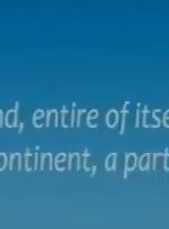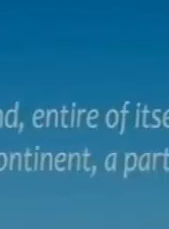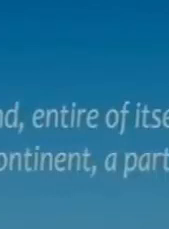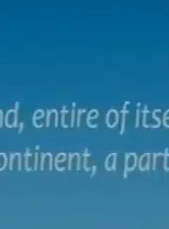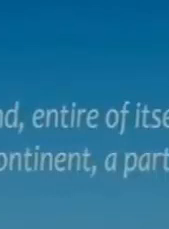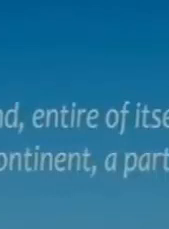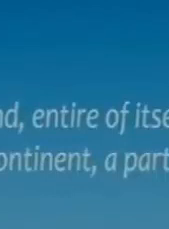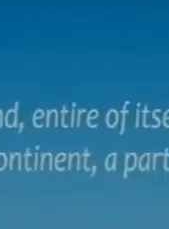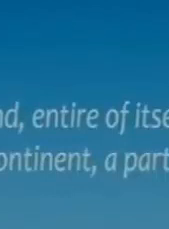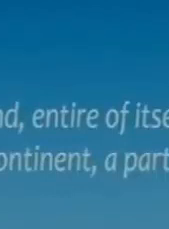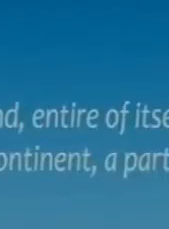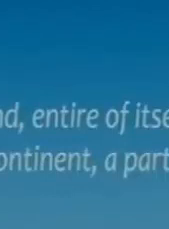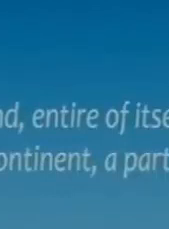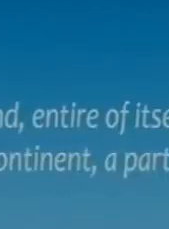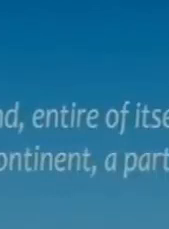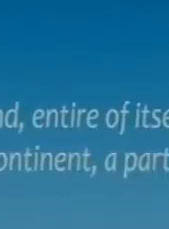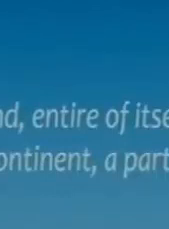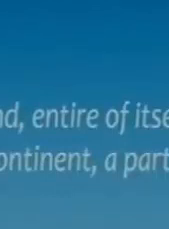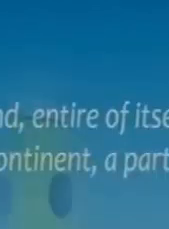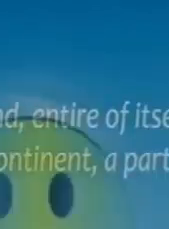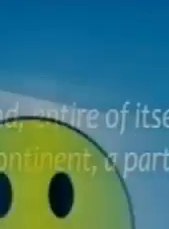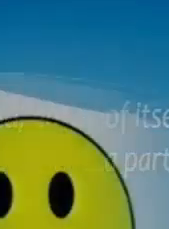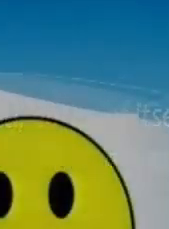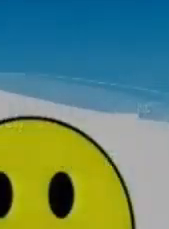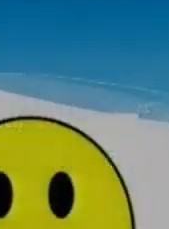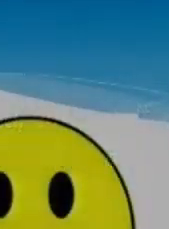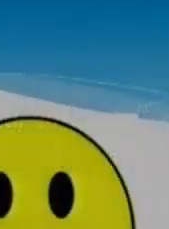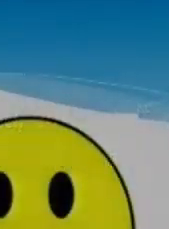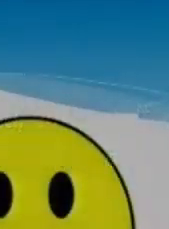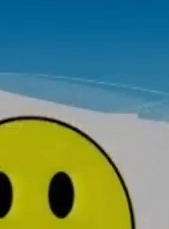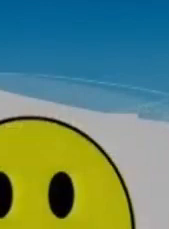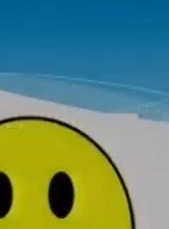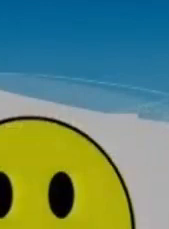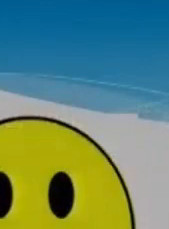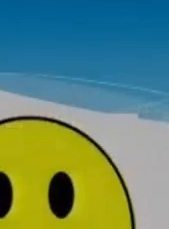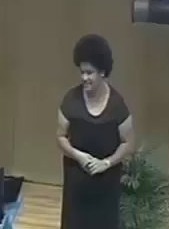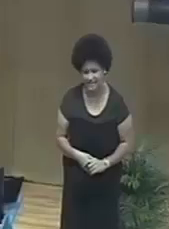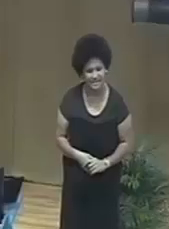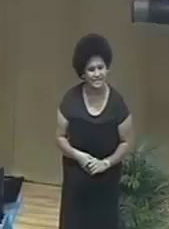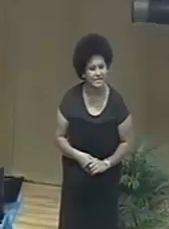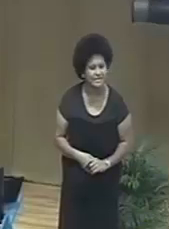is a piece of the continent, a part of the main. And then these questions.